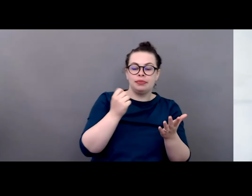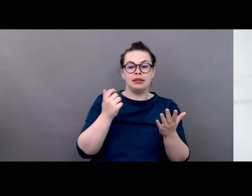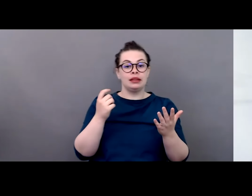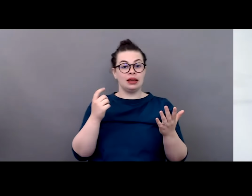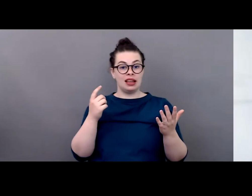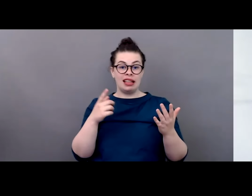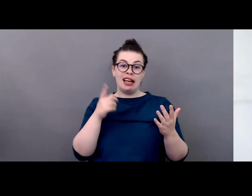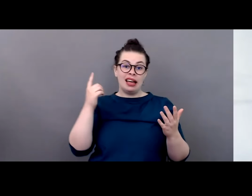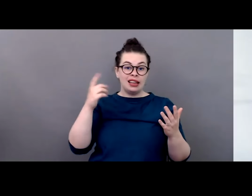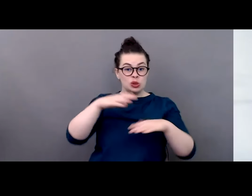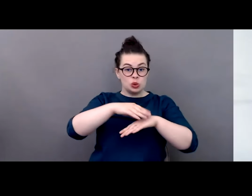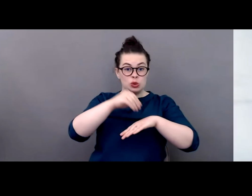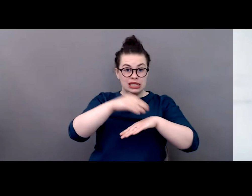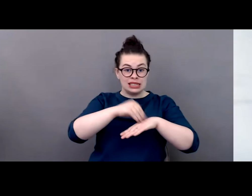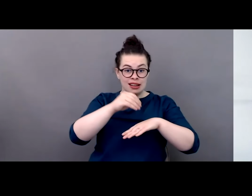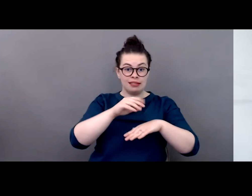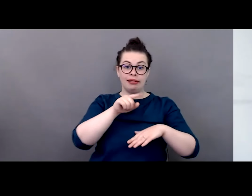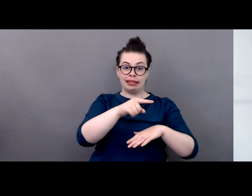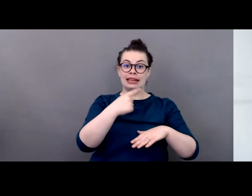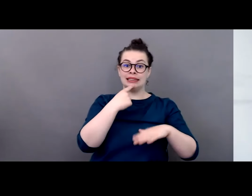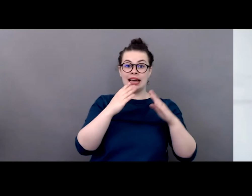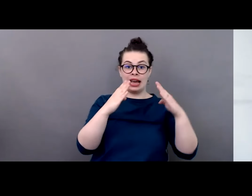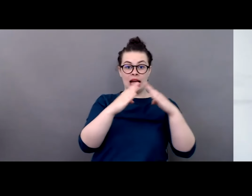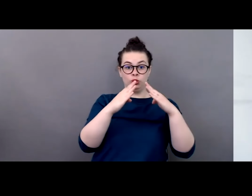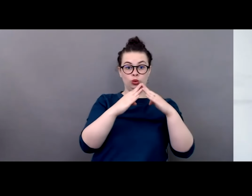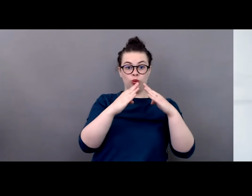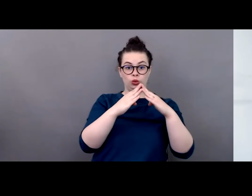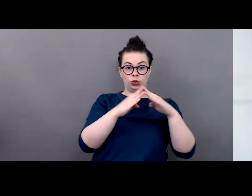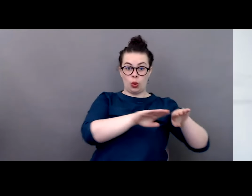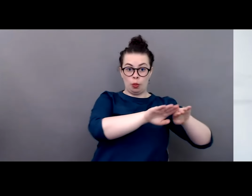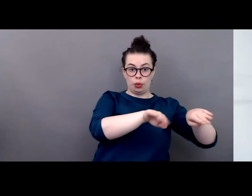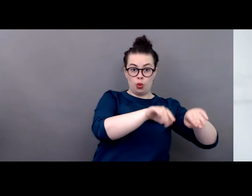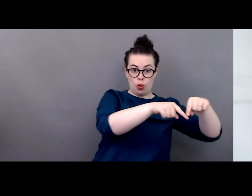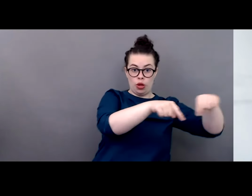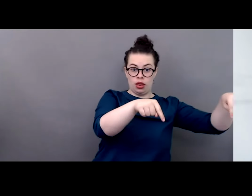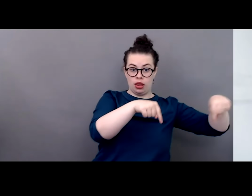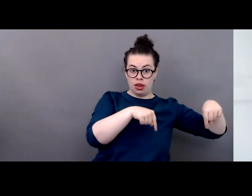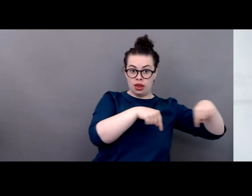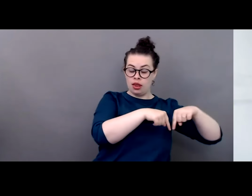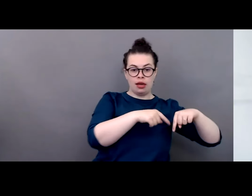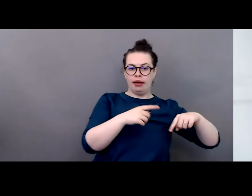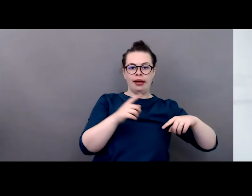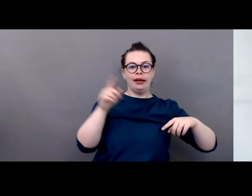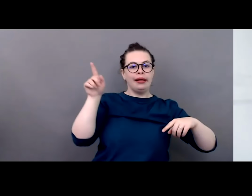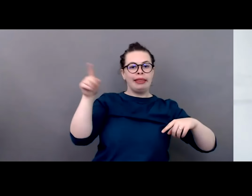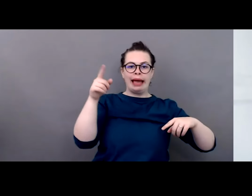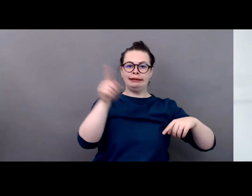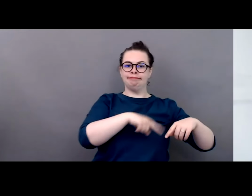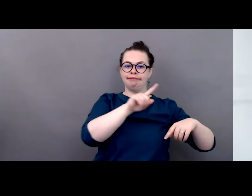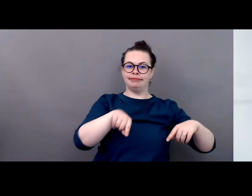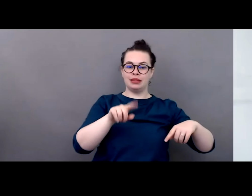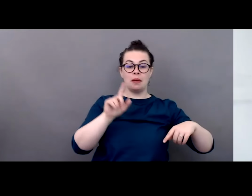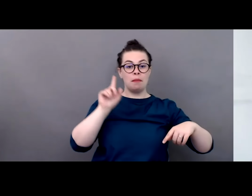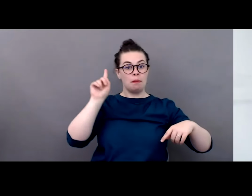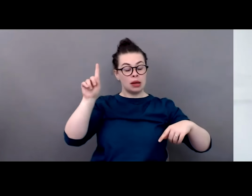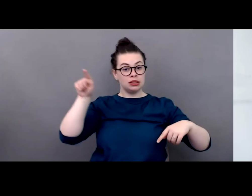to houses, which we actually don't really know. It came up in the decision, but it's not discussed in detail. The committee